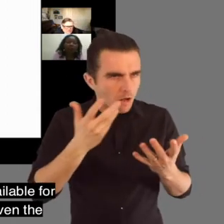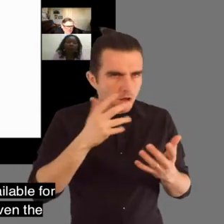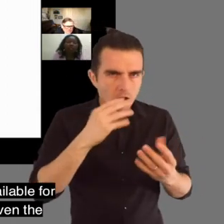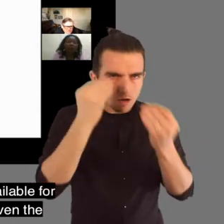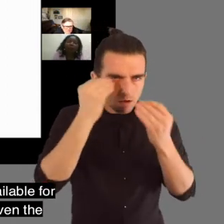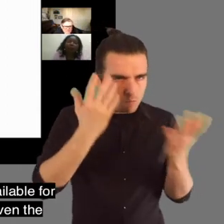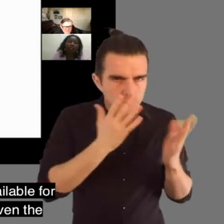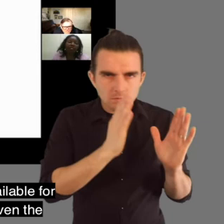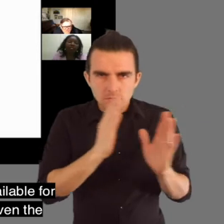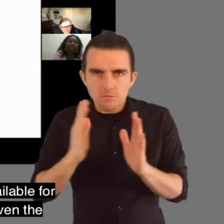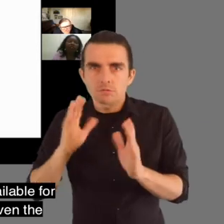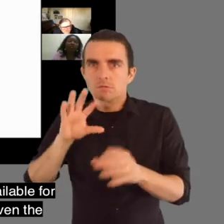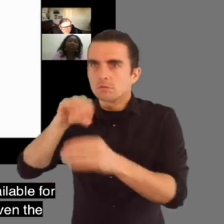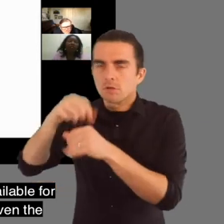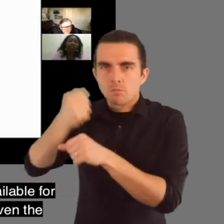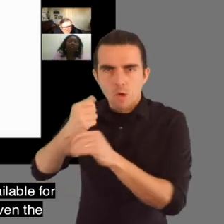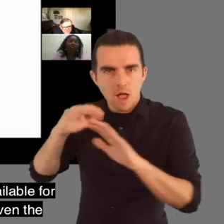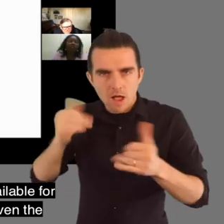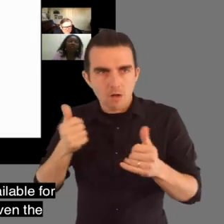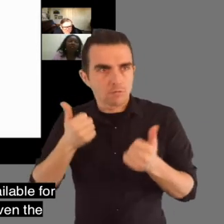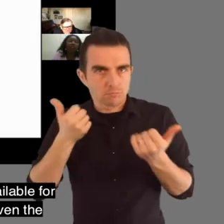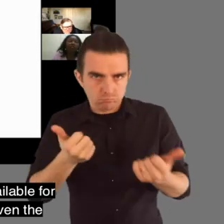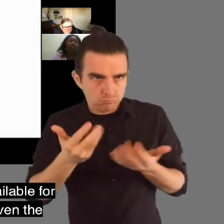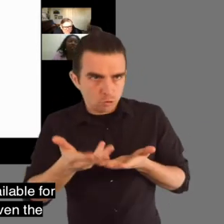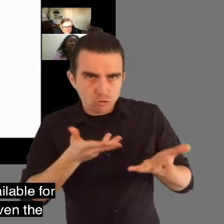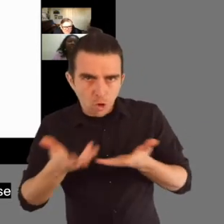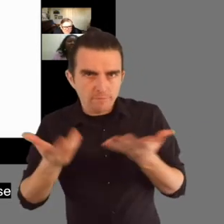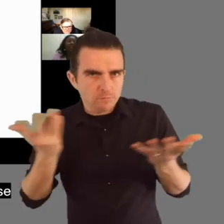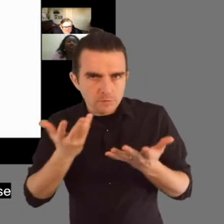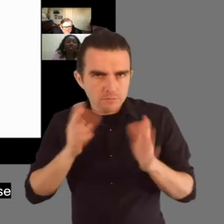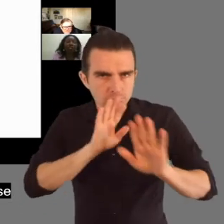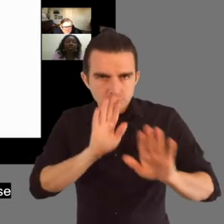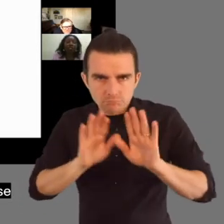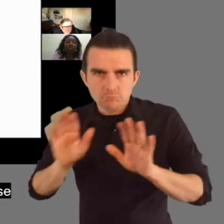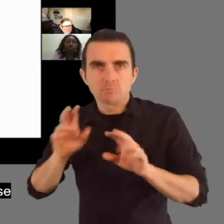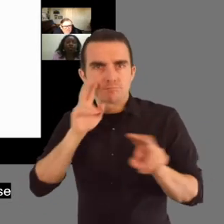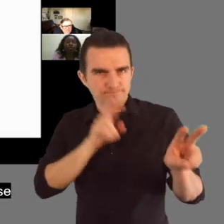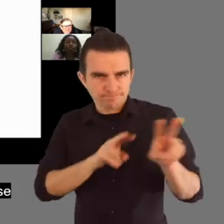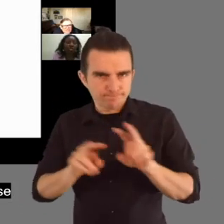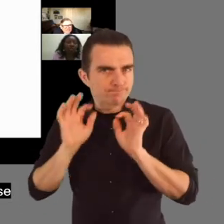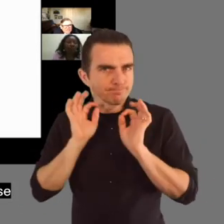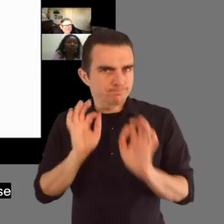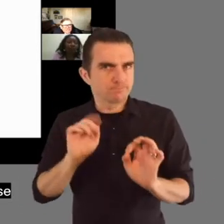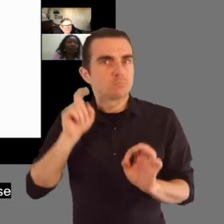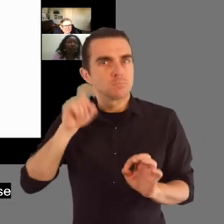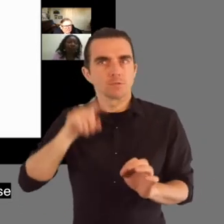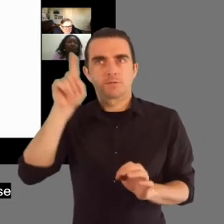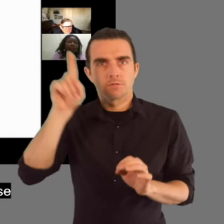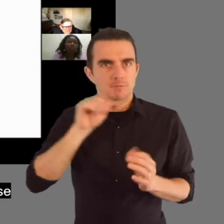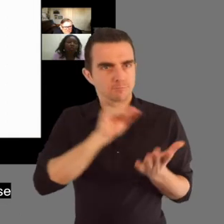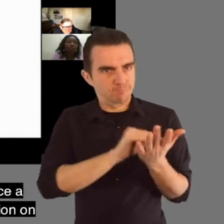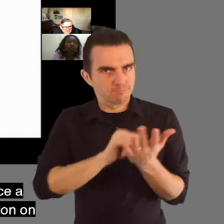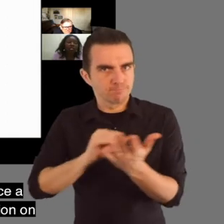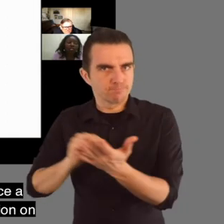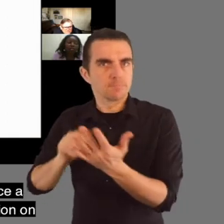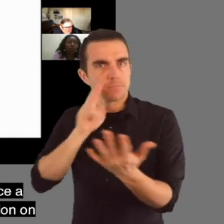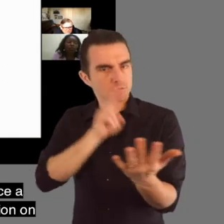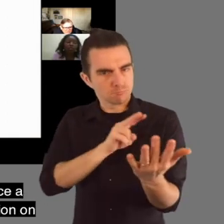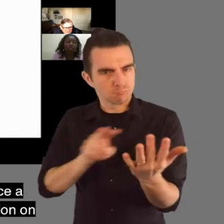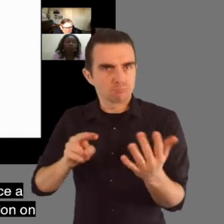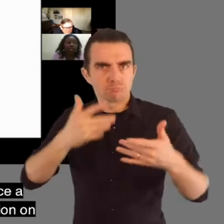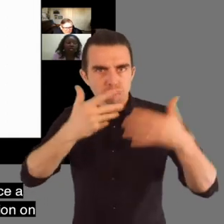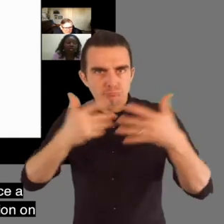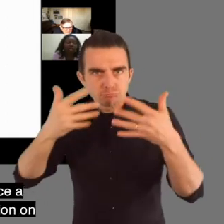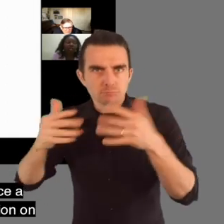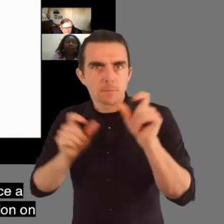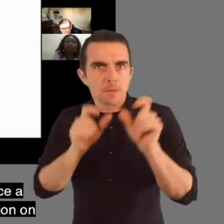available for planning purposes and even giving the necessary services to those who deserve them. The states should put